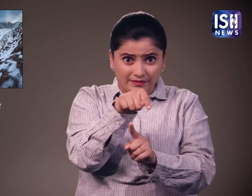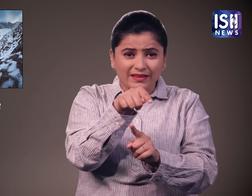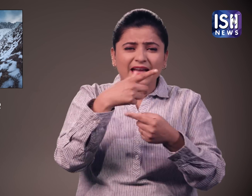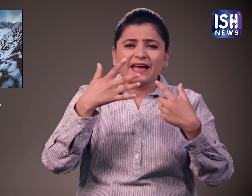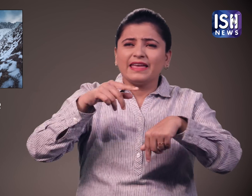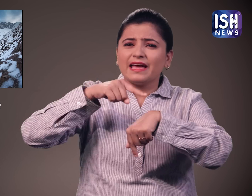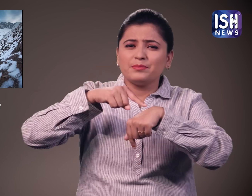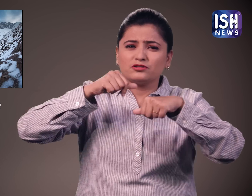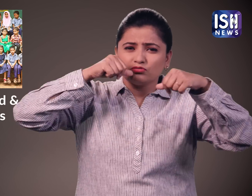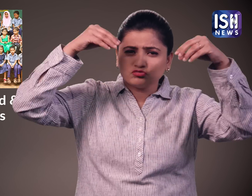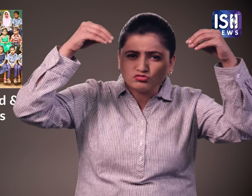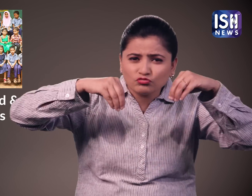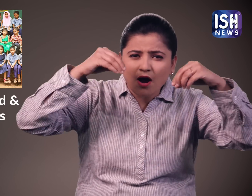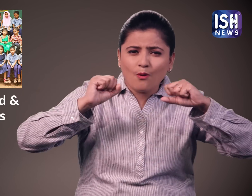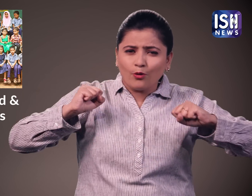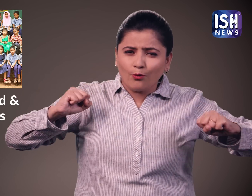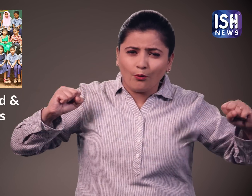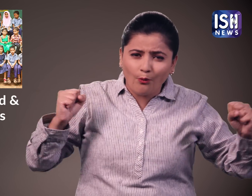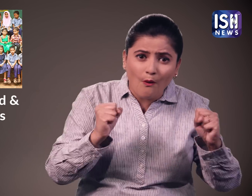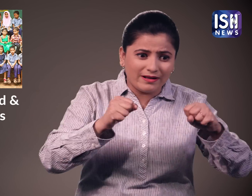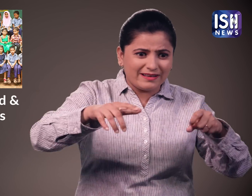During the winters, the lake is completely frozen.